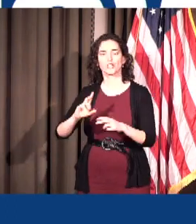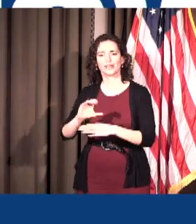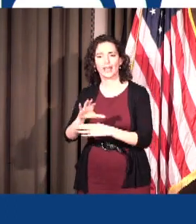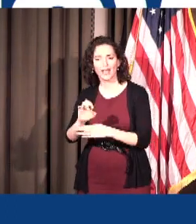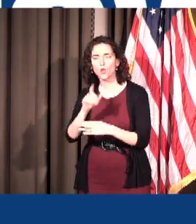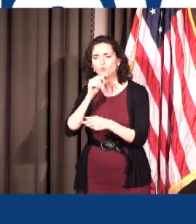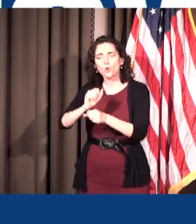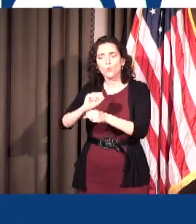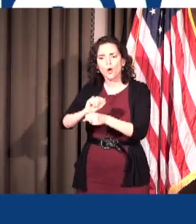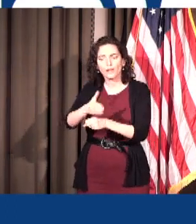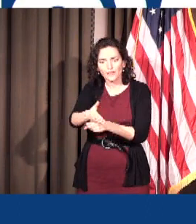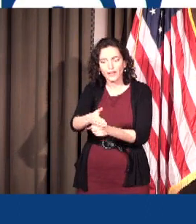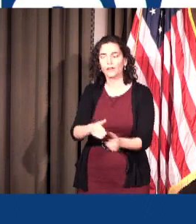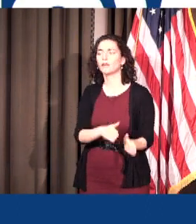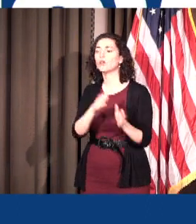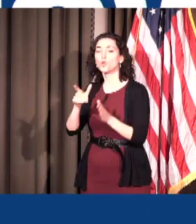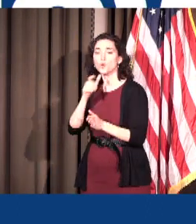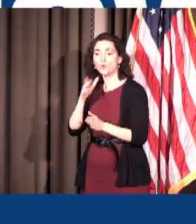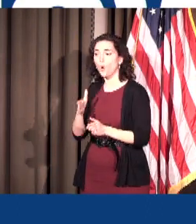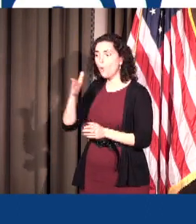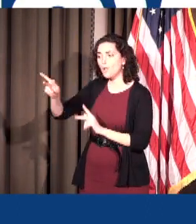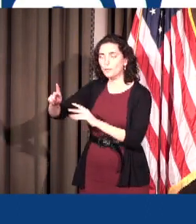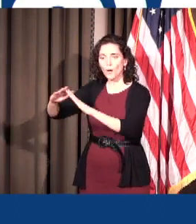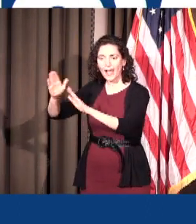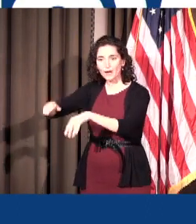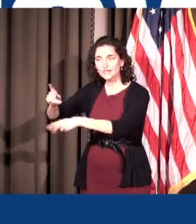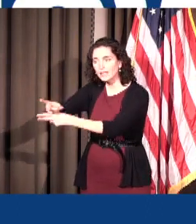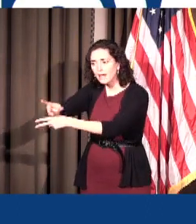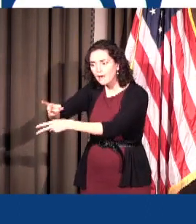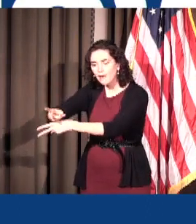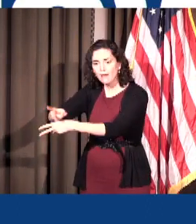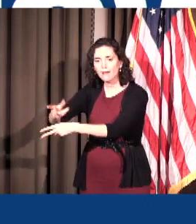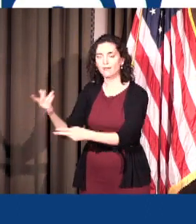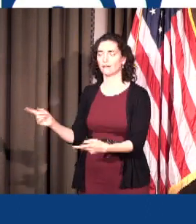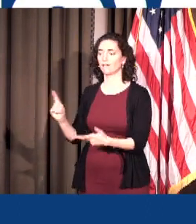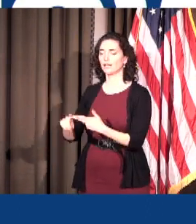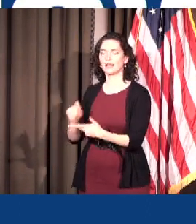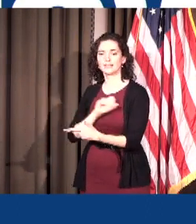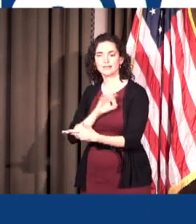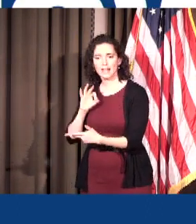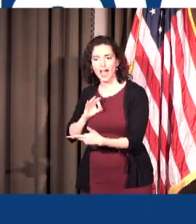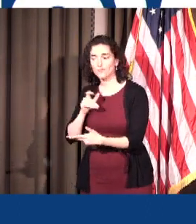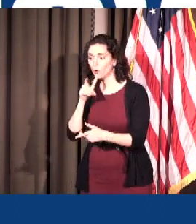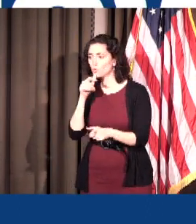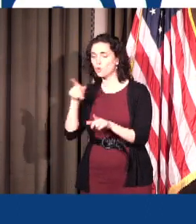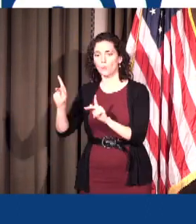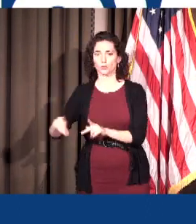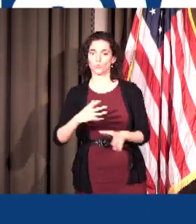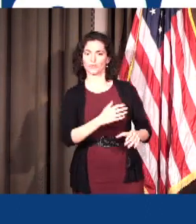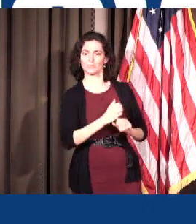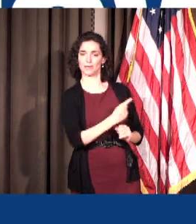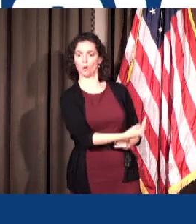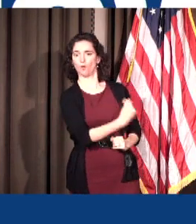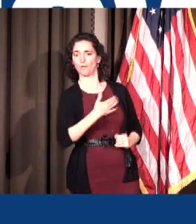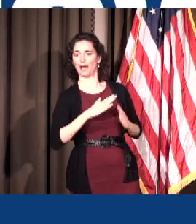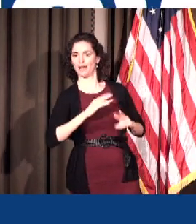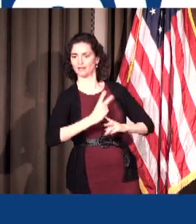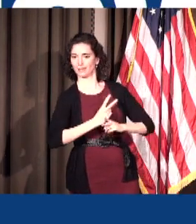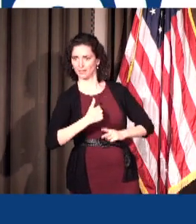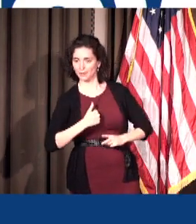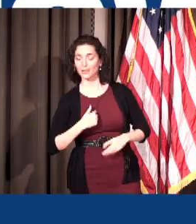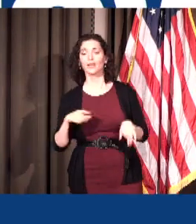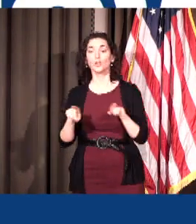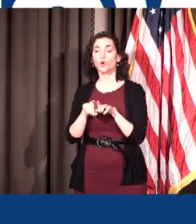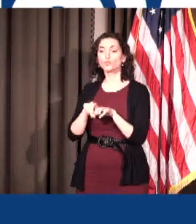care providers, staff and recipients, dental providers and staff, and schools of allied health students,